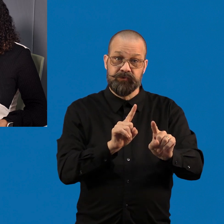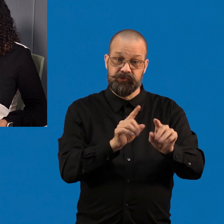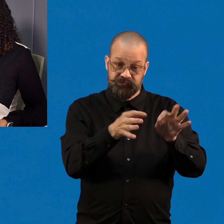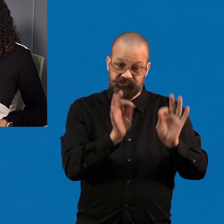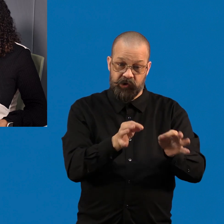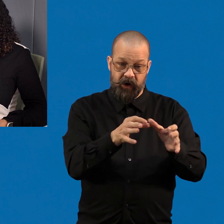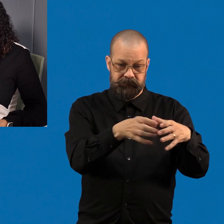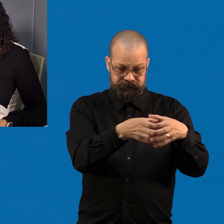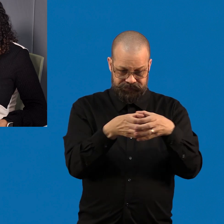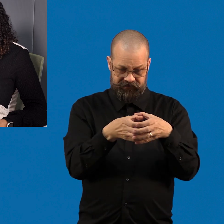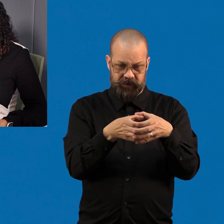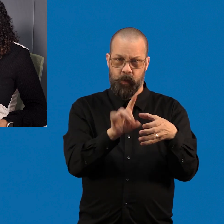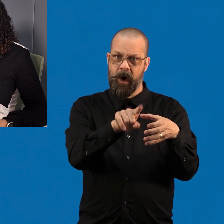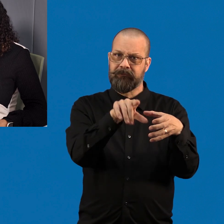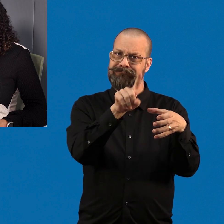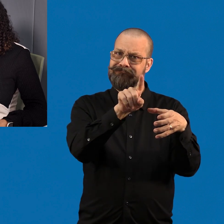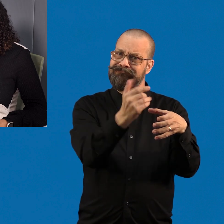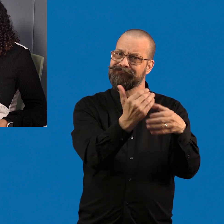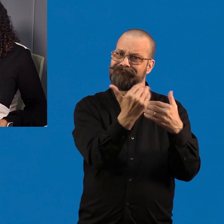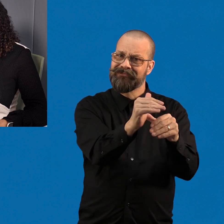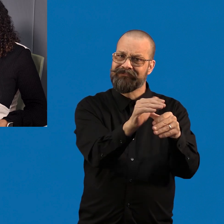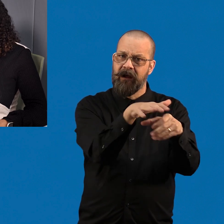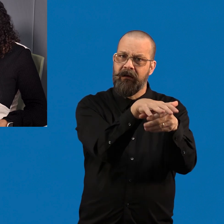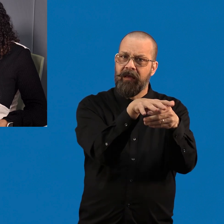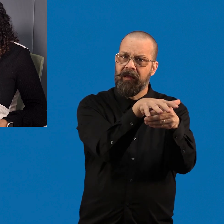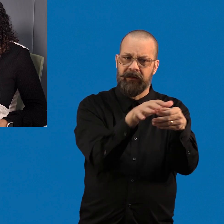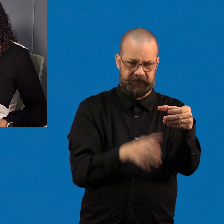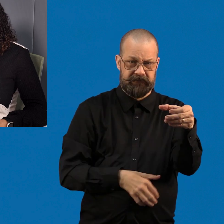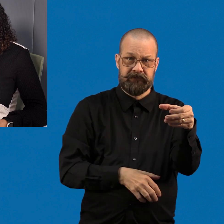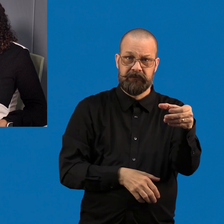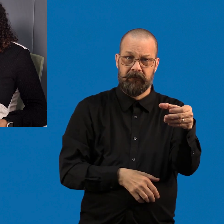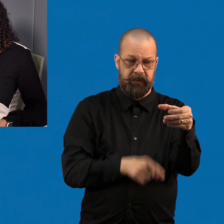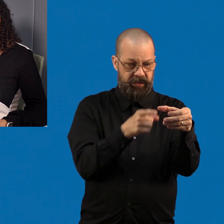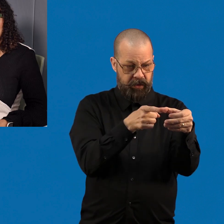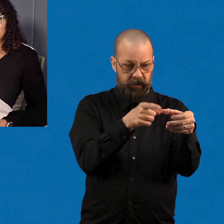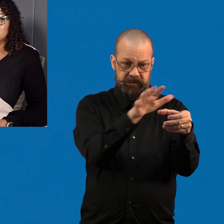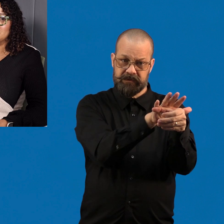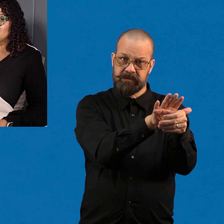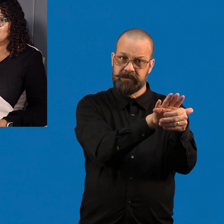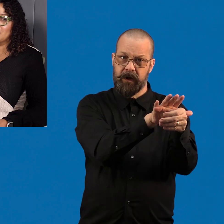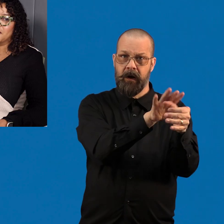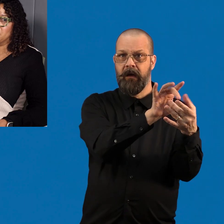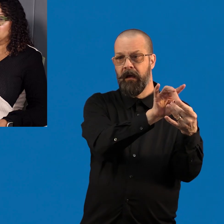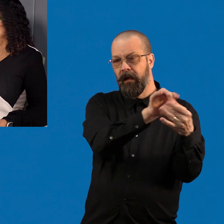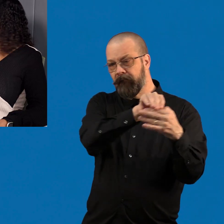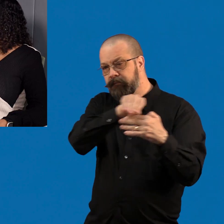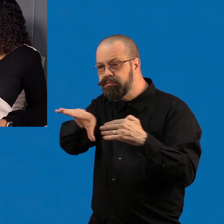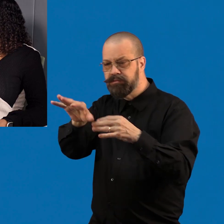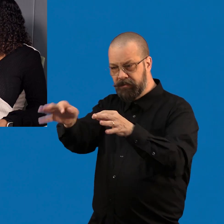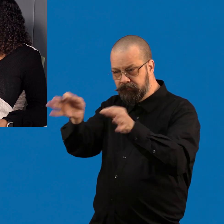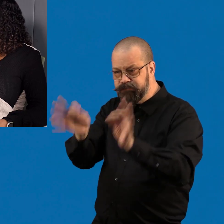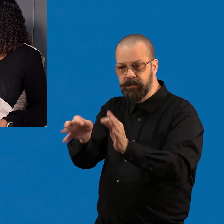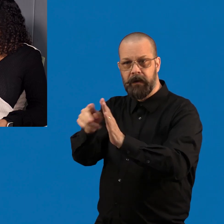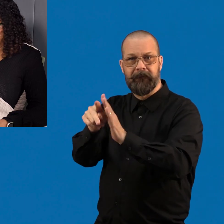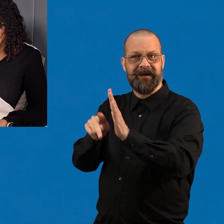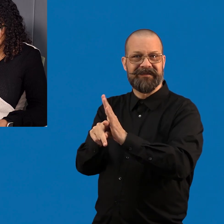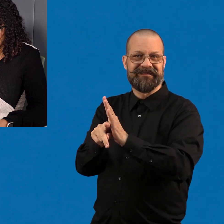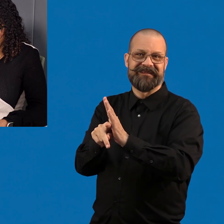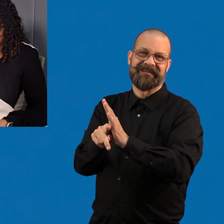really describe those groups. But those results still get used to make policies that affect everyone.